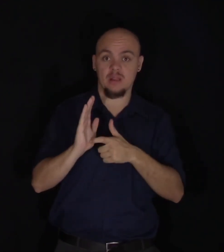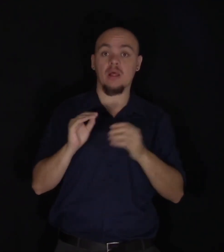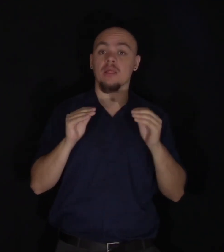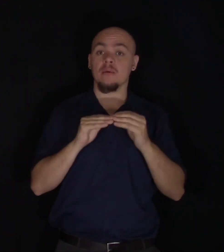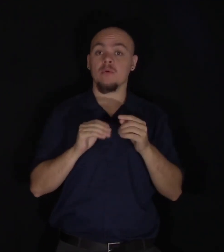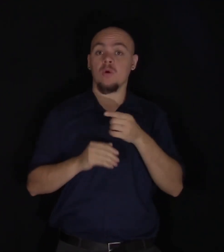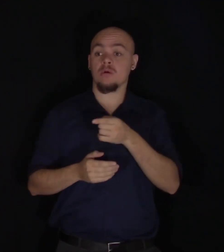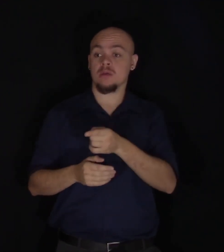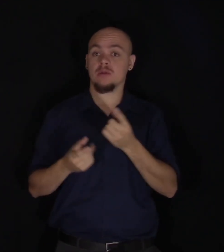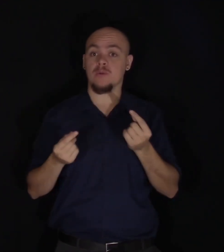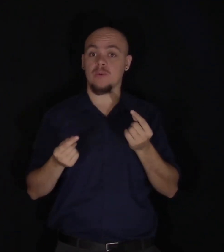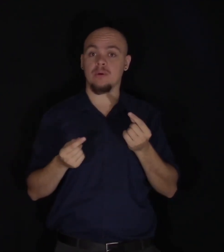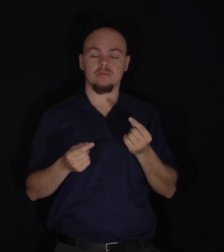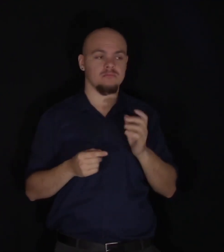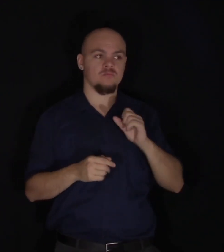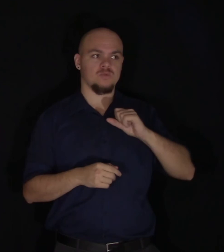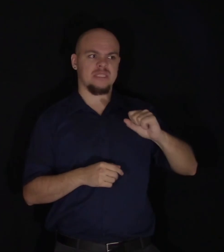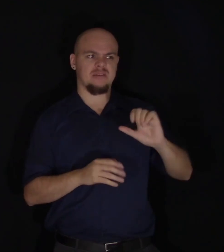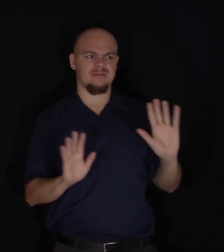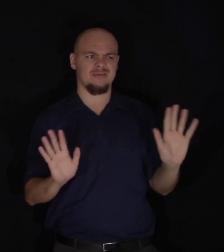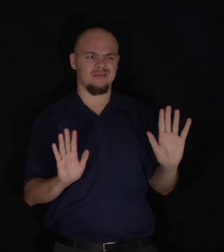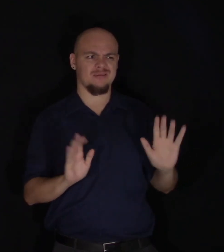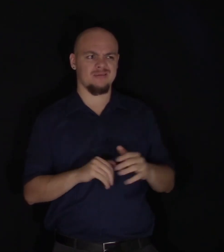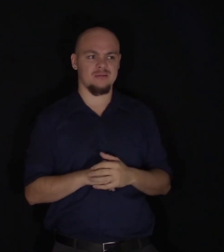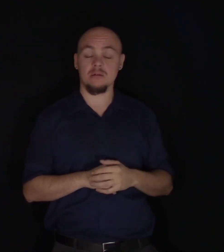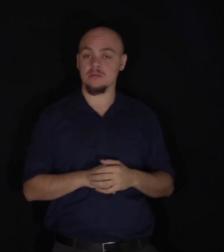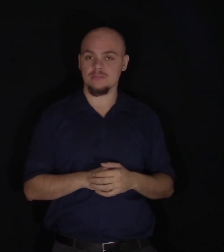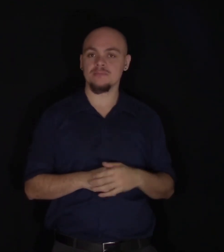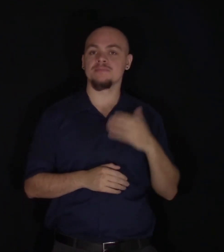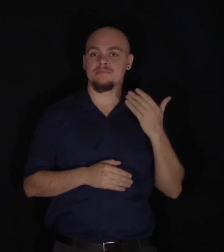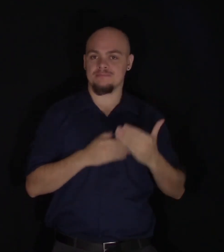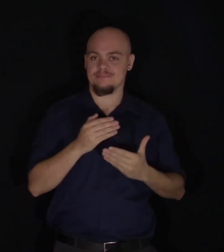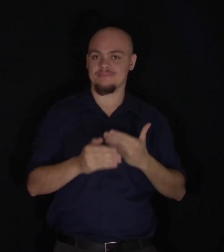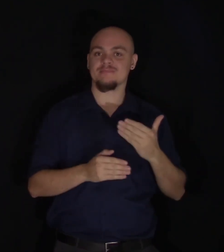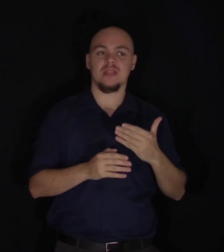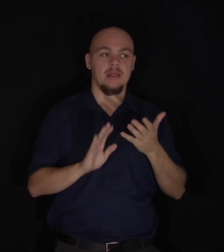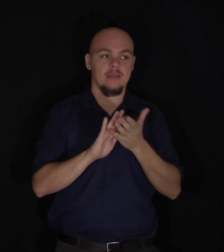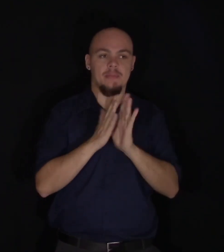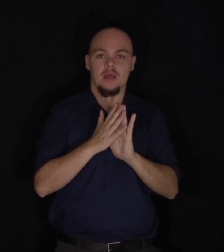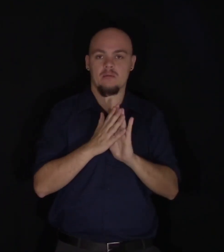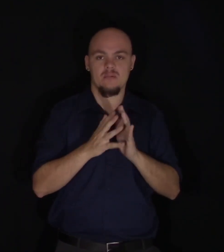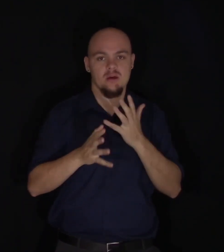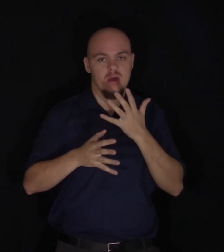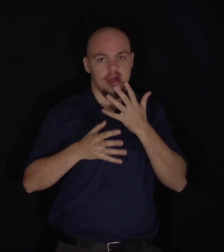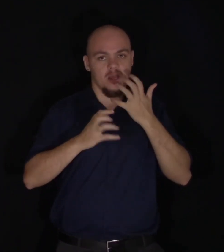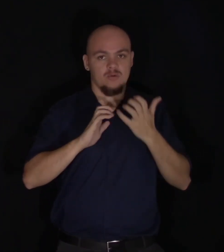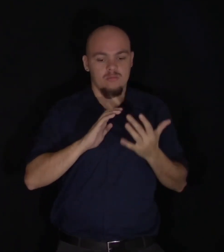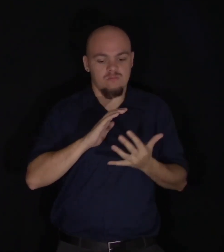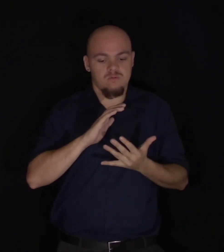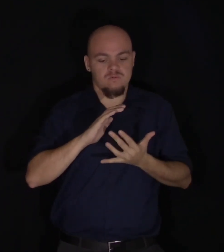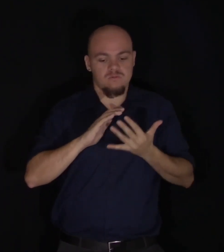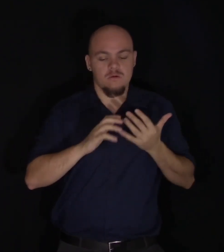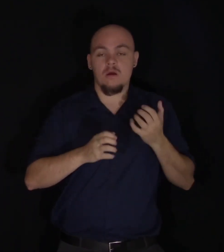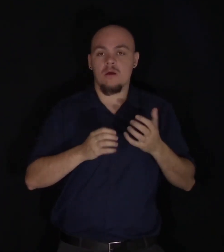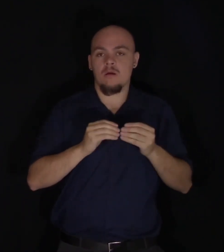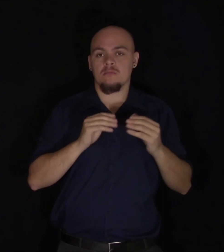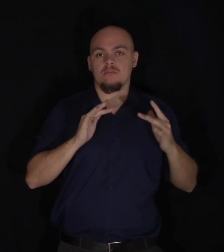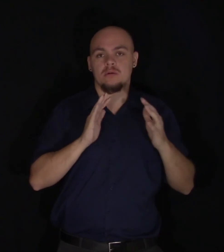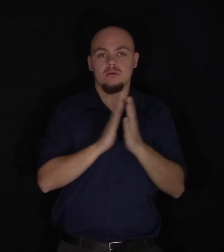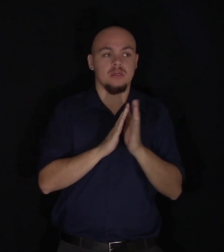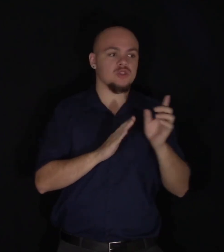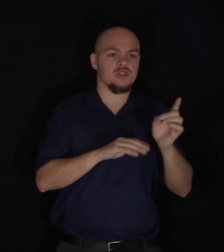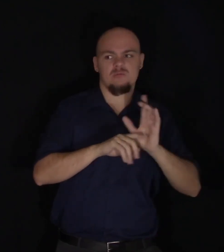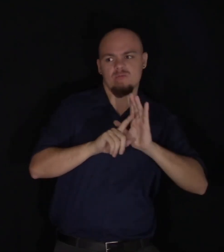did? The more he resisted. And the angrier they both became. She was pushing Jeff